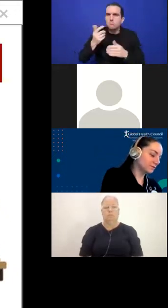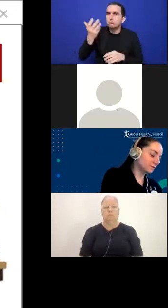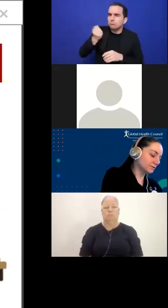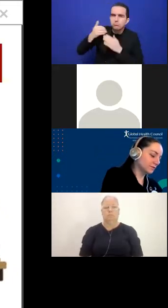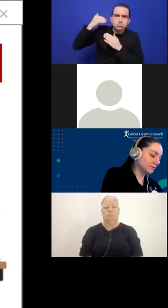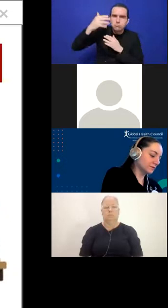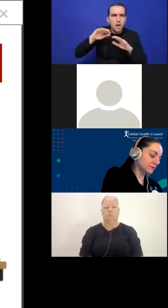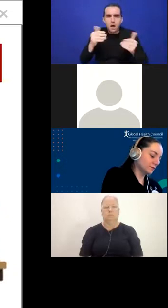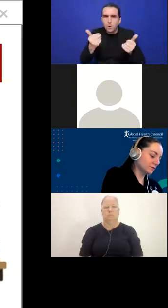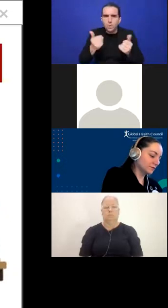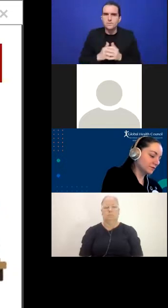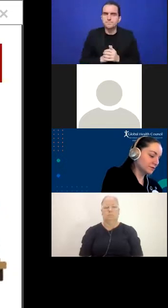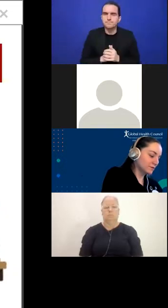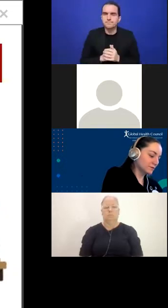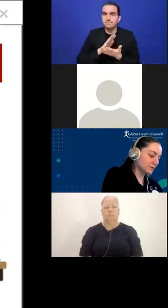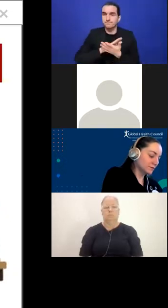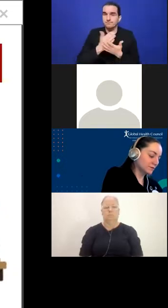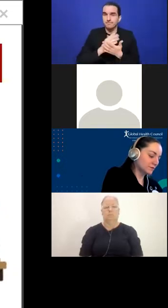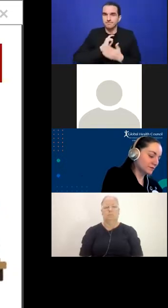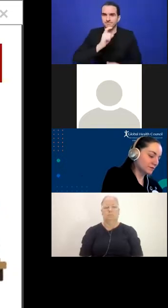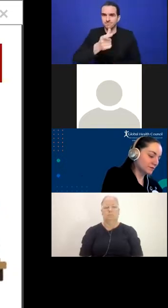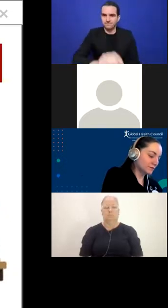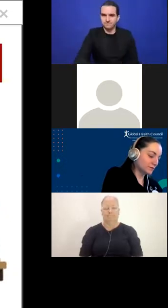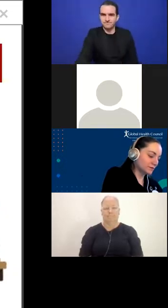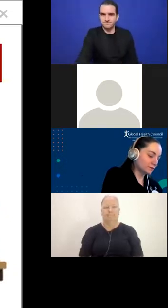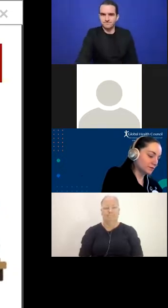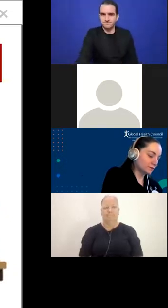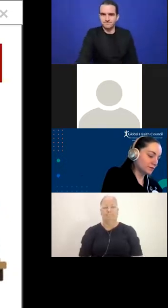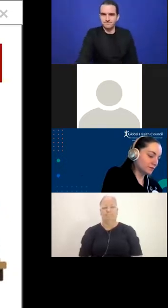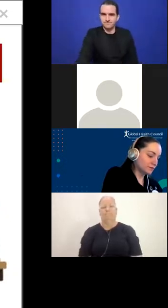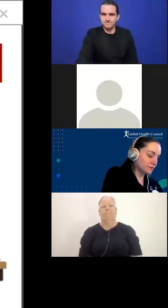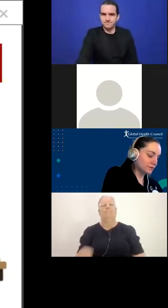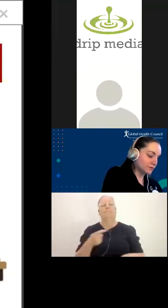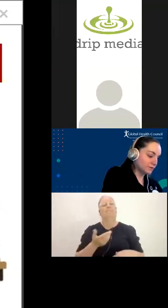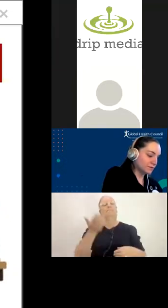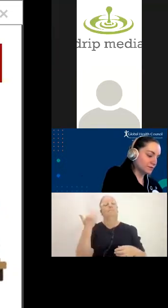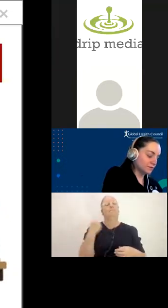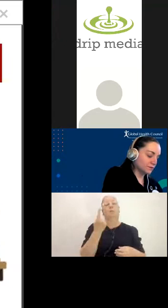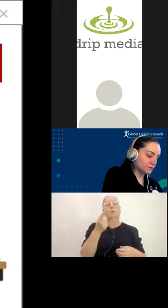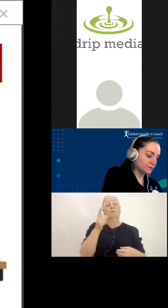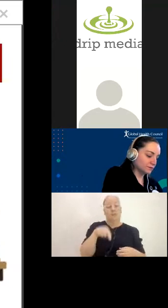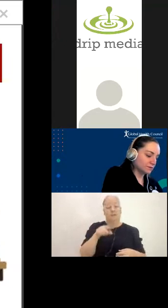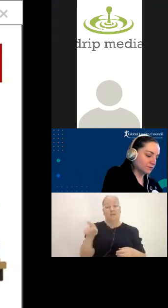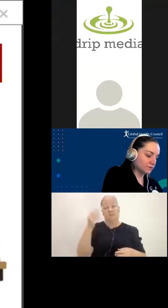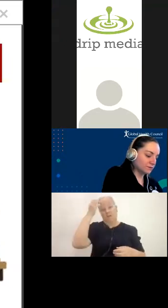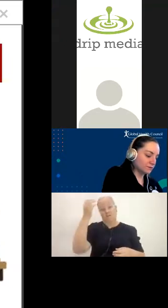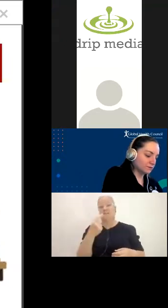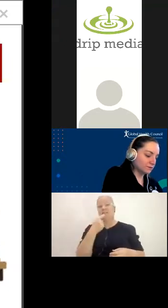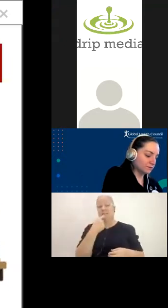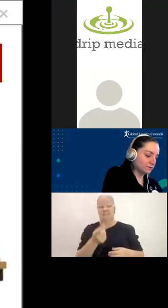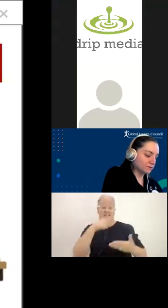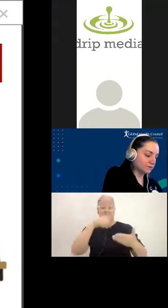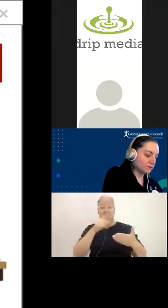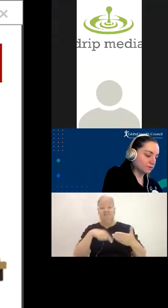rise. Just last month, a government white paper reported that the suicide rate among